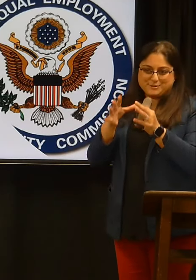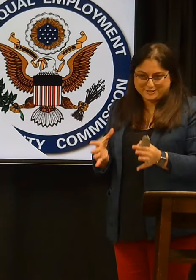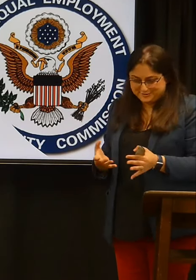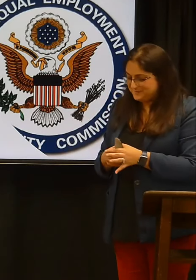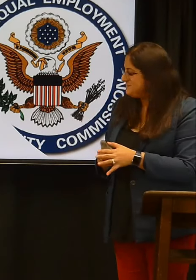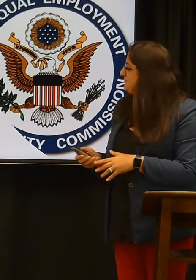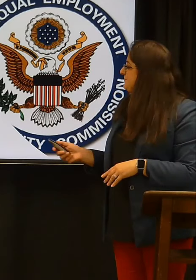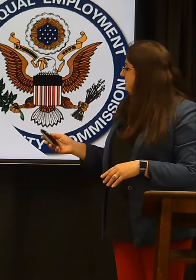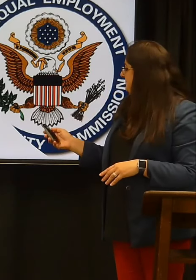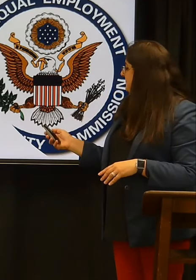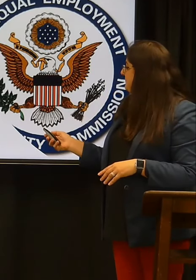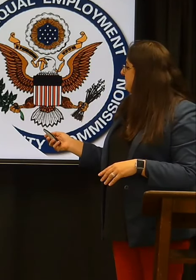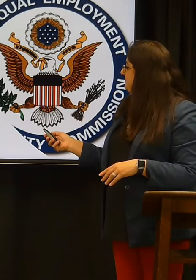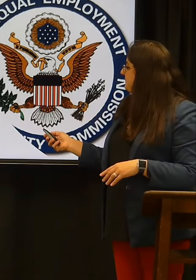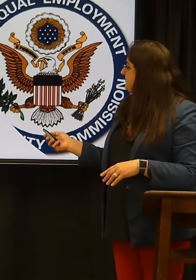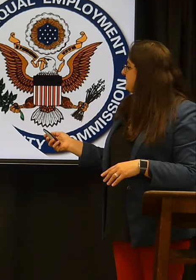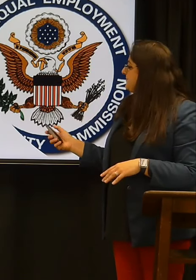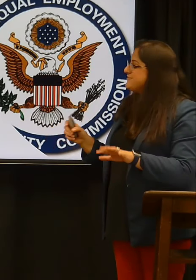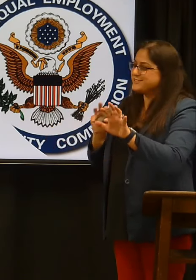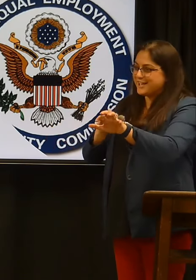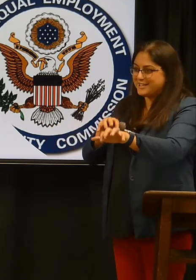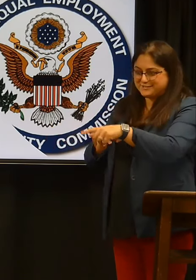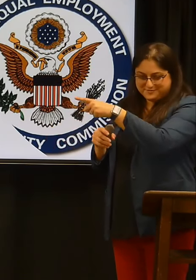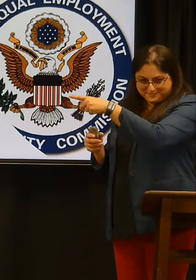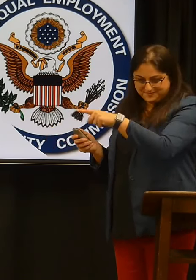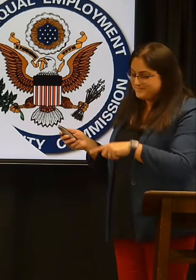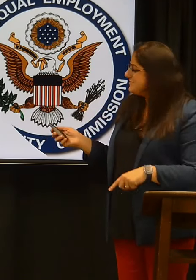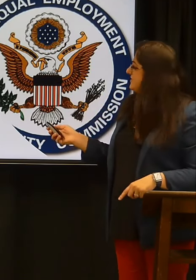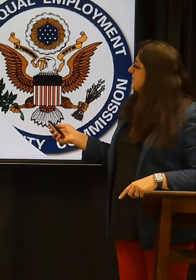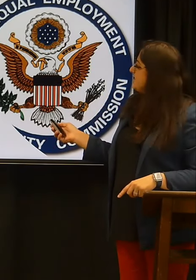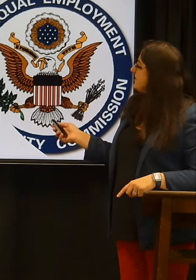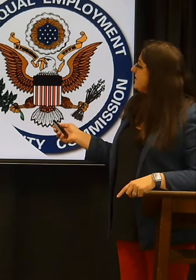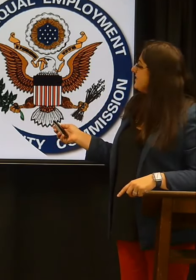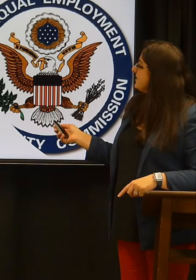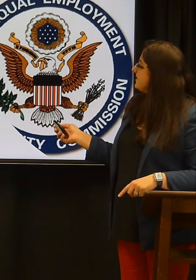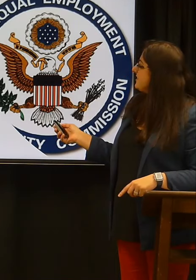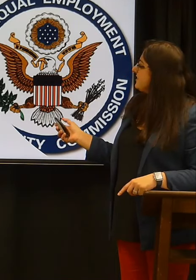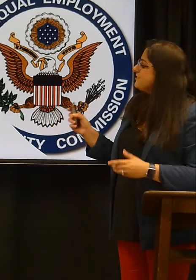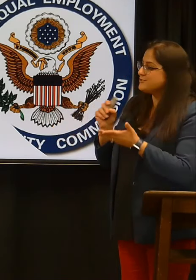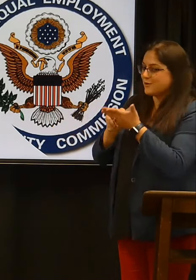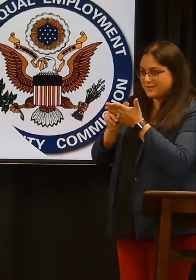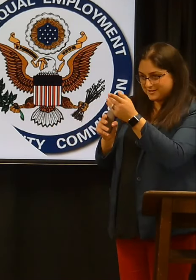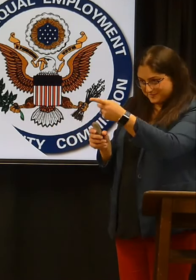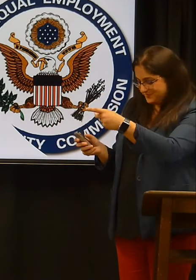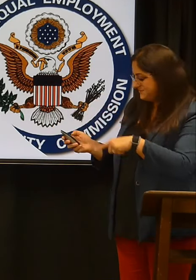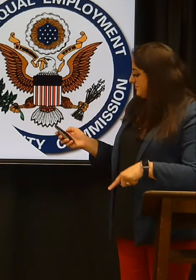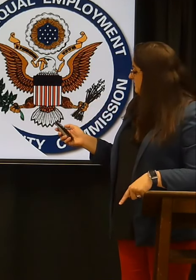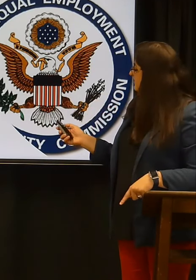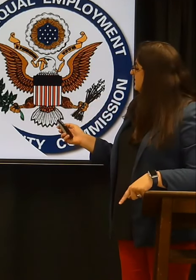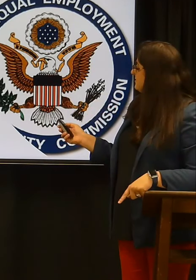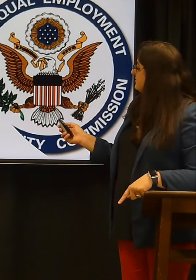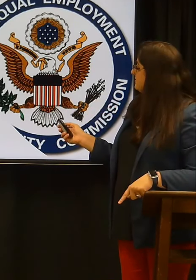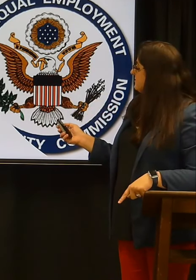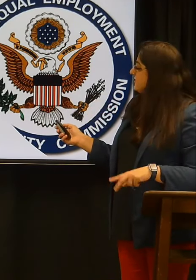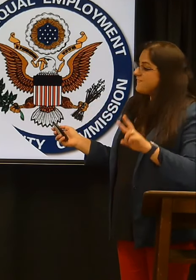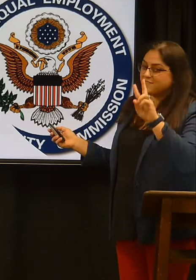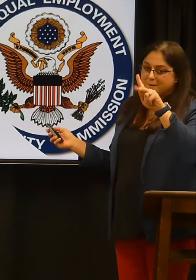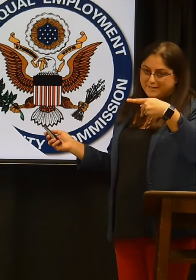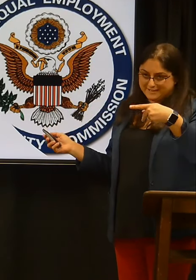We have a sign language interpreter. Cart, like she mentioned. Note takers.